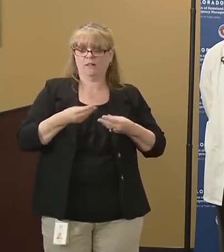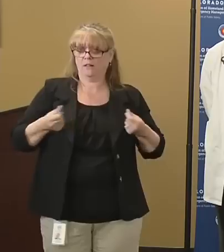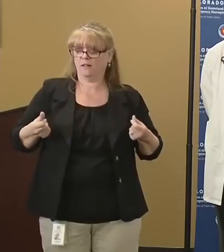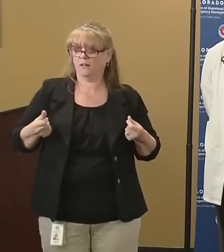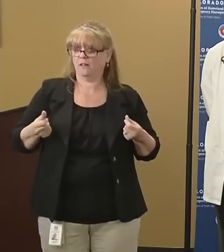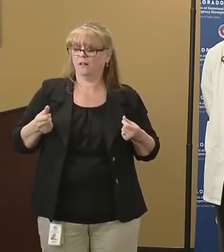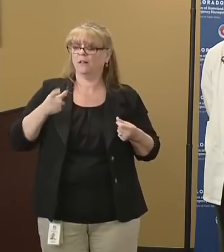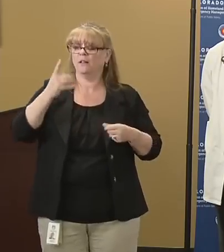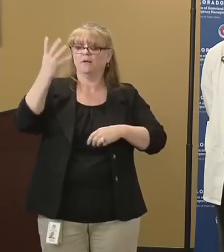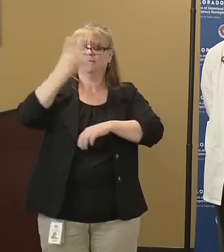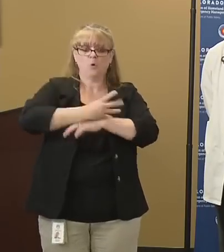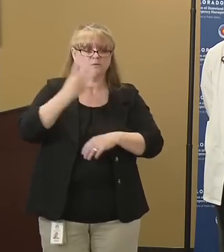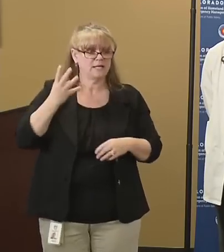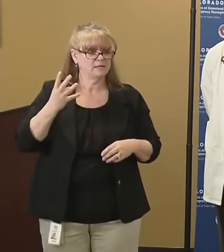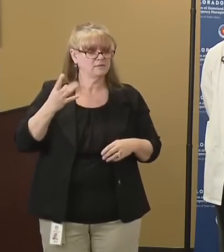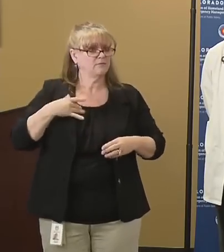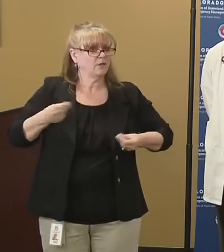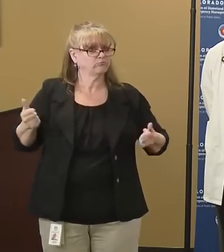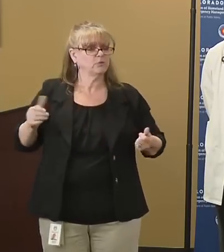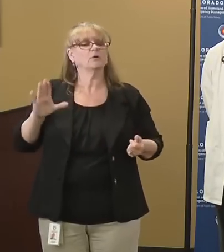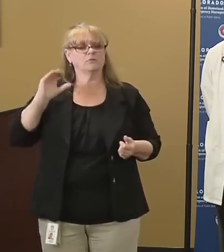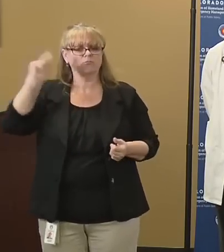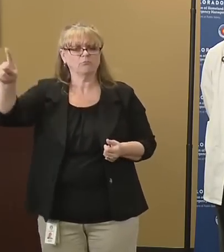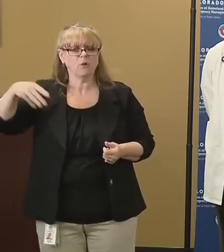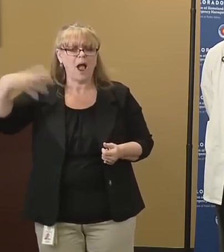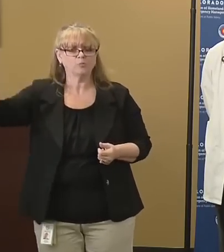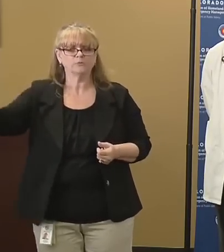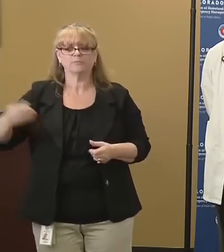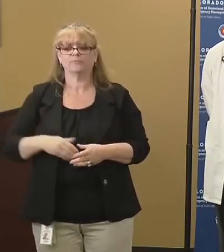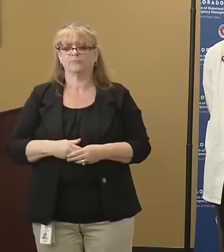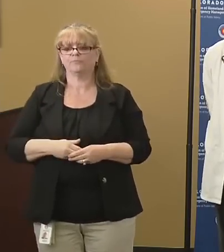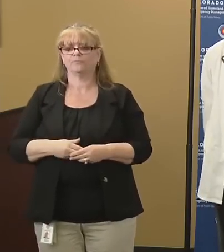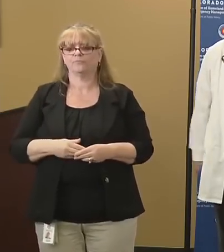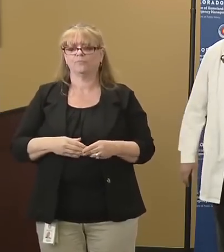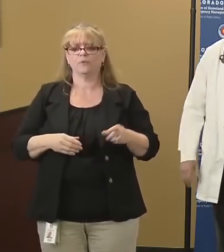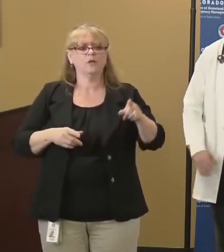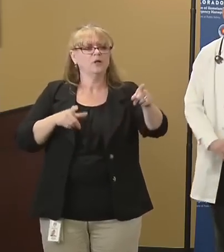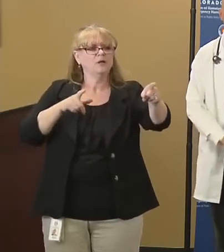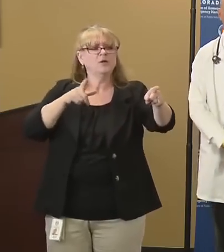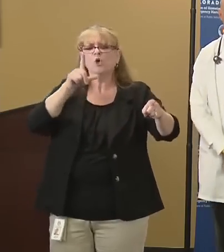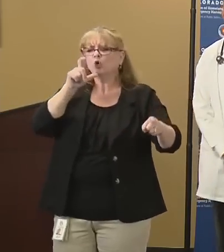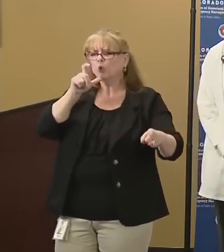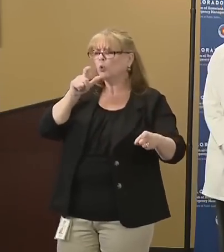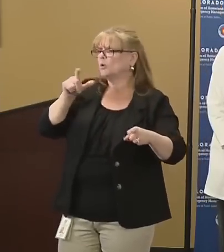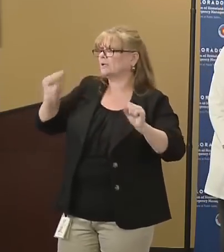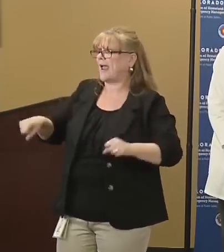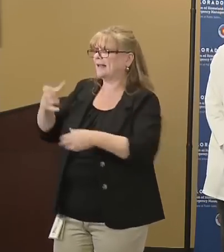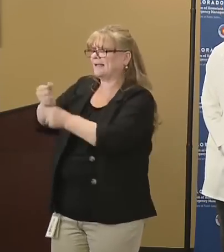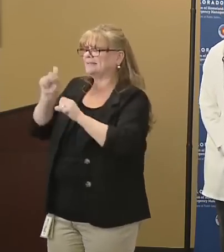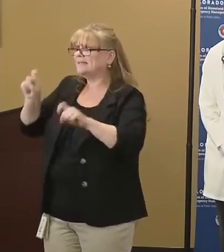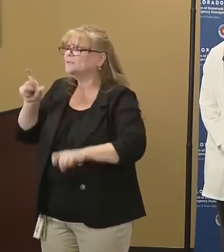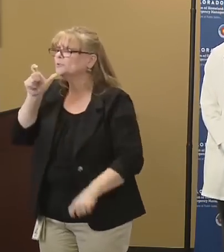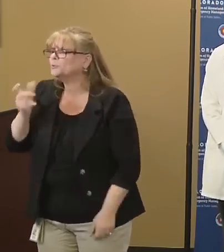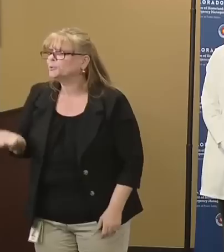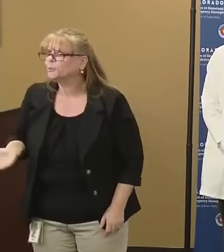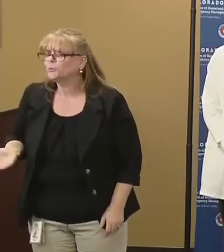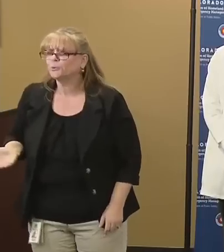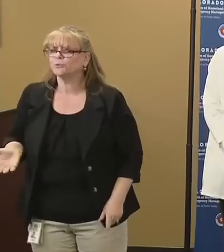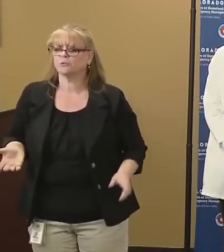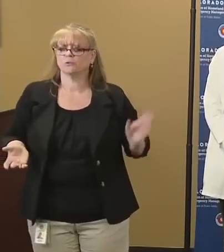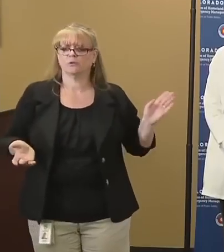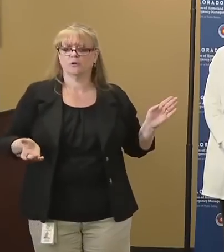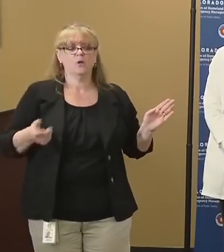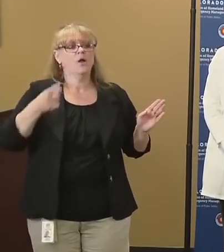Who should be getting tested now? The testing is prioritized for clinical needs and for those who have direct